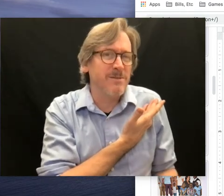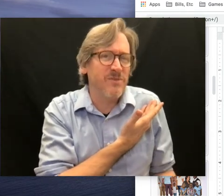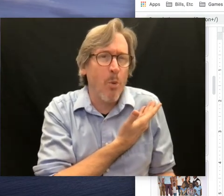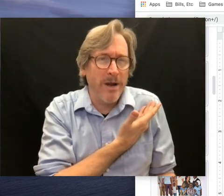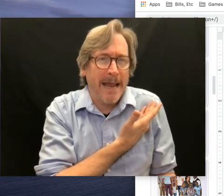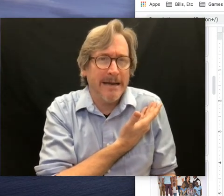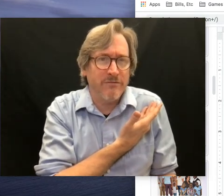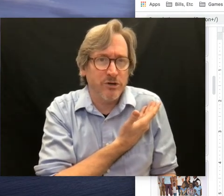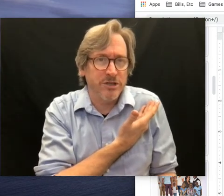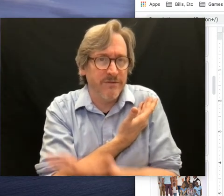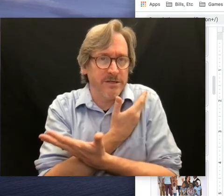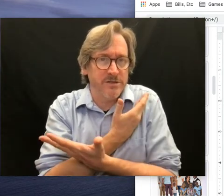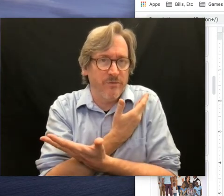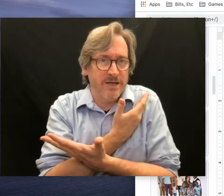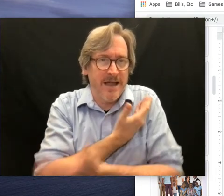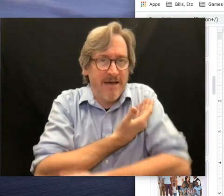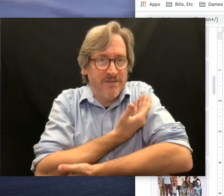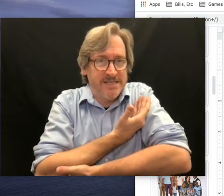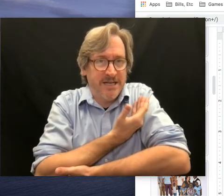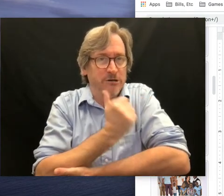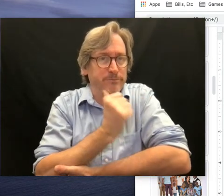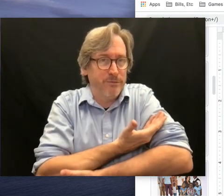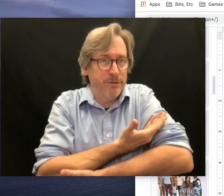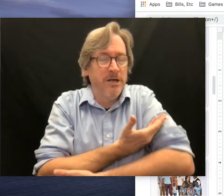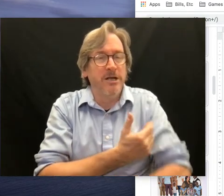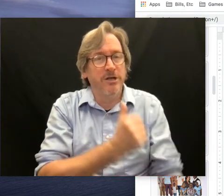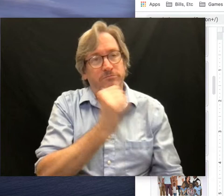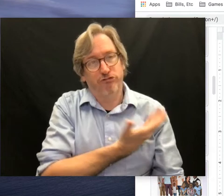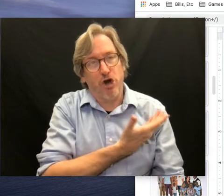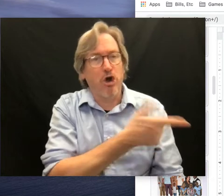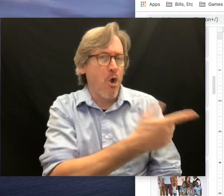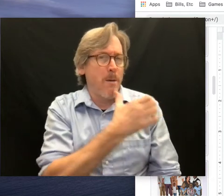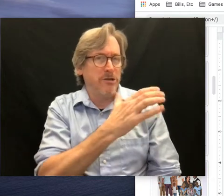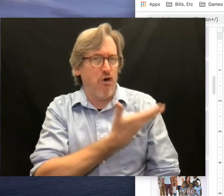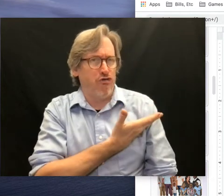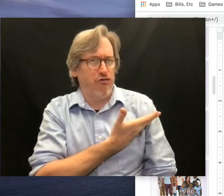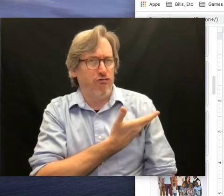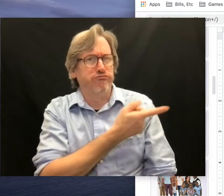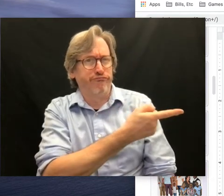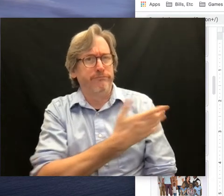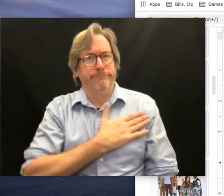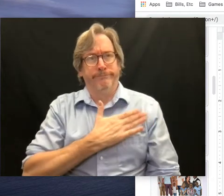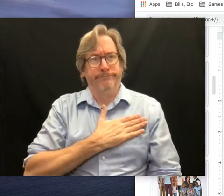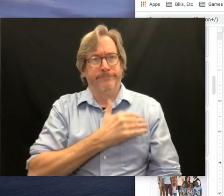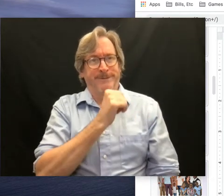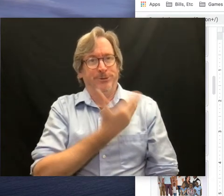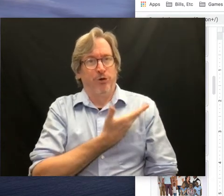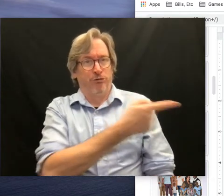It comes from the one-handed version of it. So if we didn't have this here, boom, daughter.